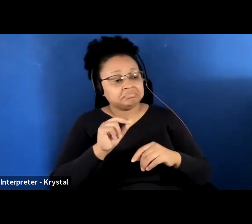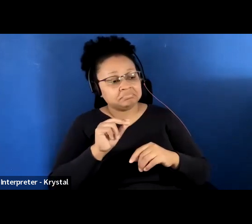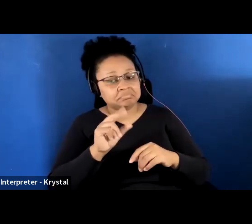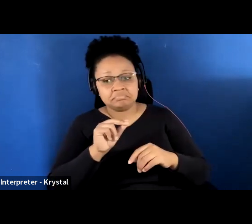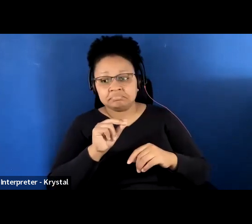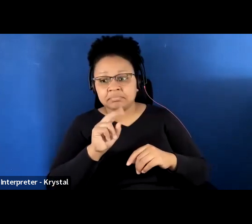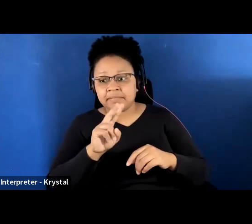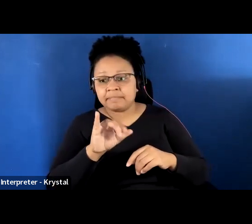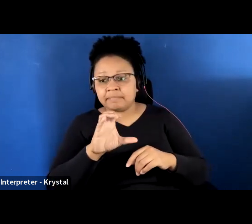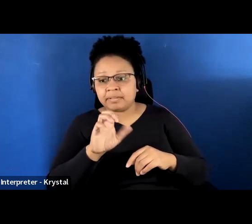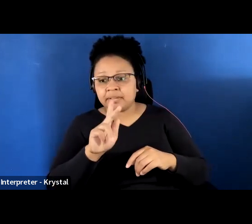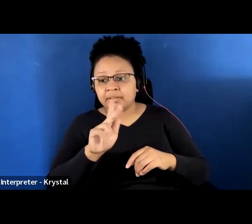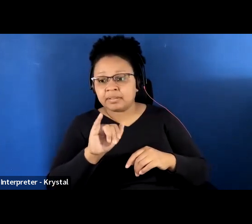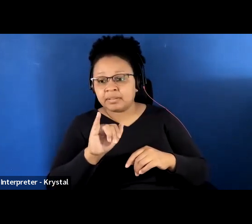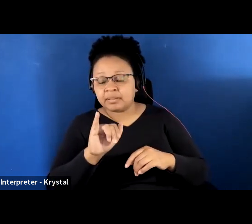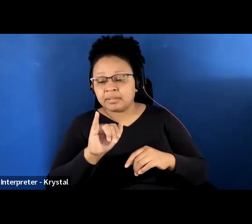anything?